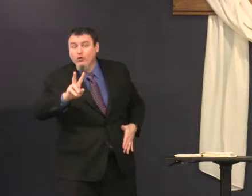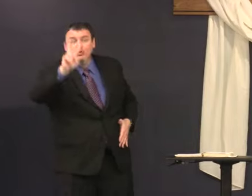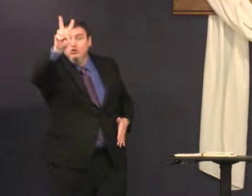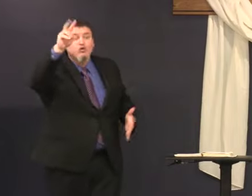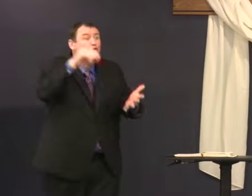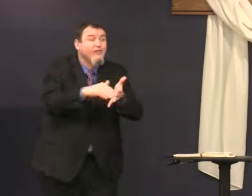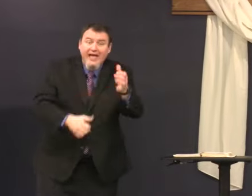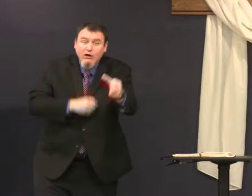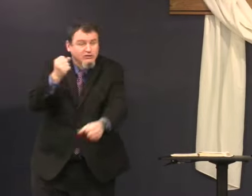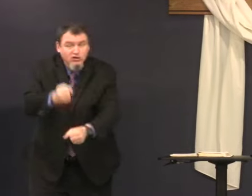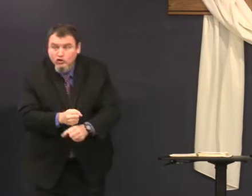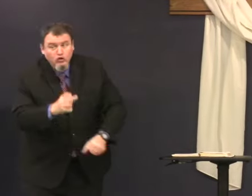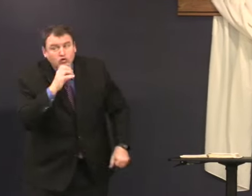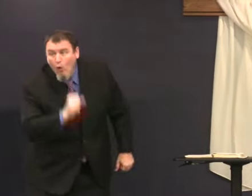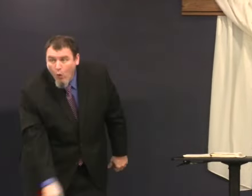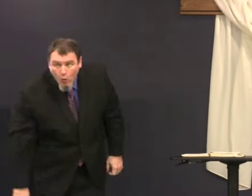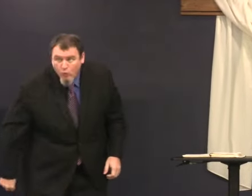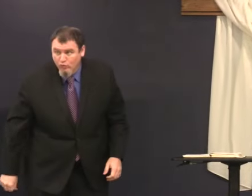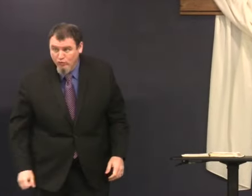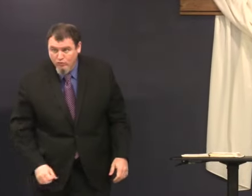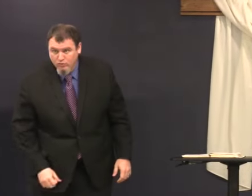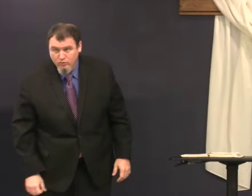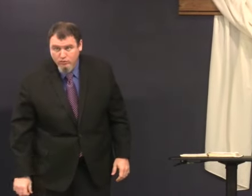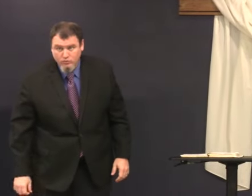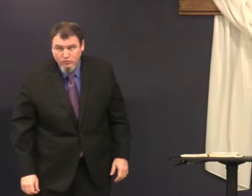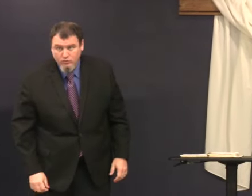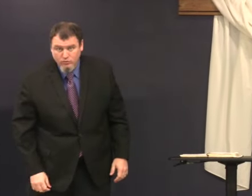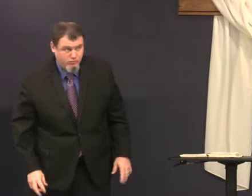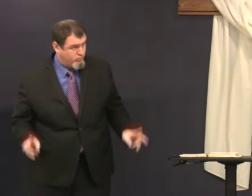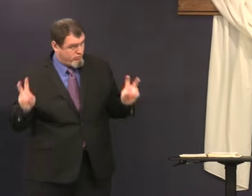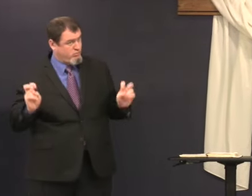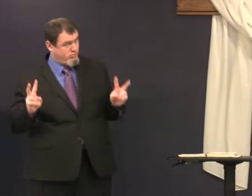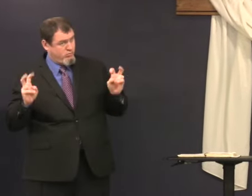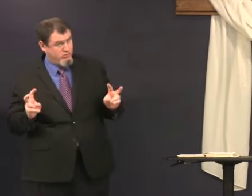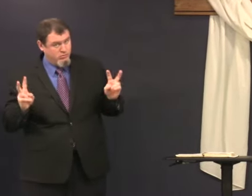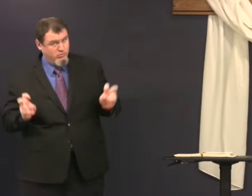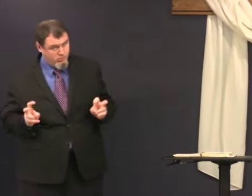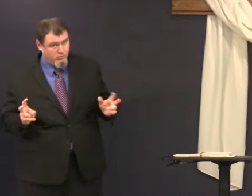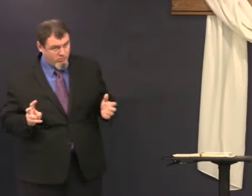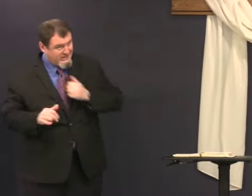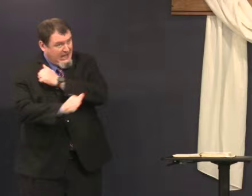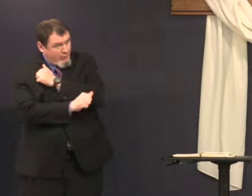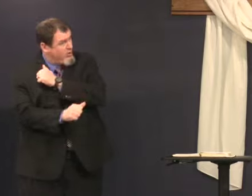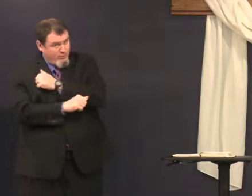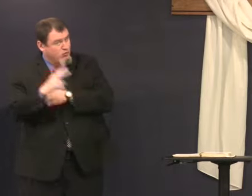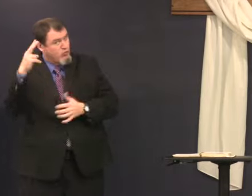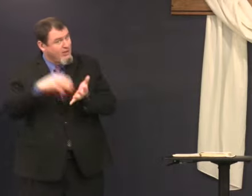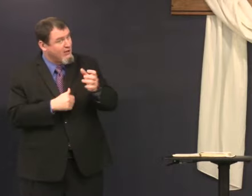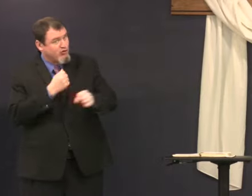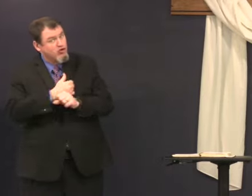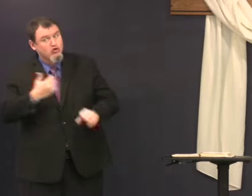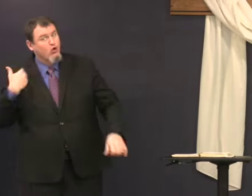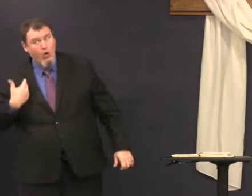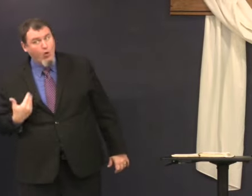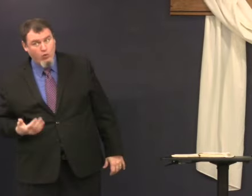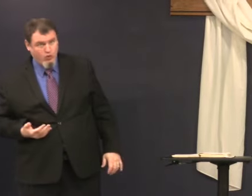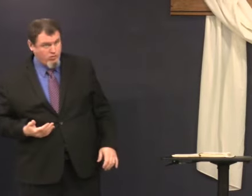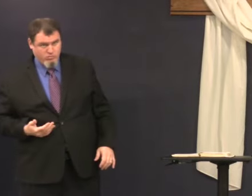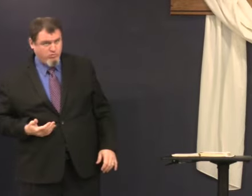been. Over 2,000 years old, right? You could say that. Abraham lived 2,000